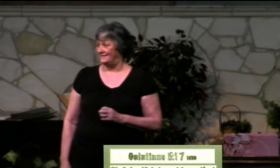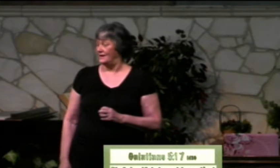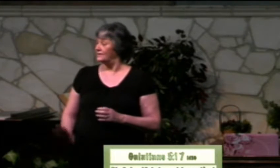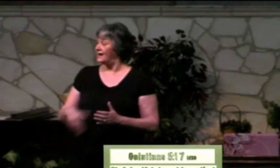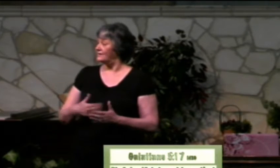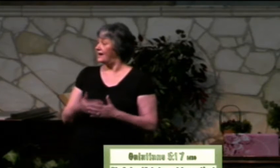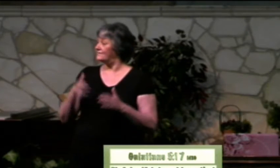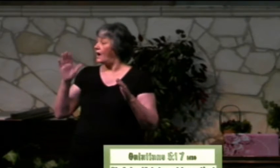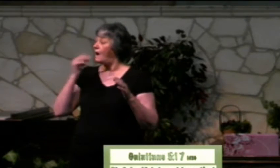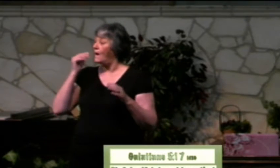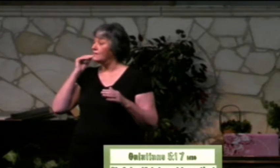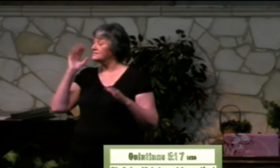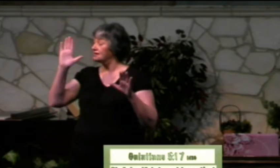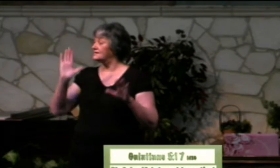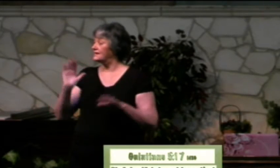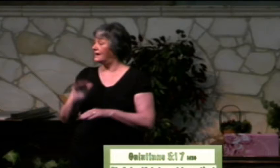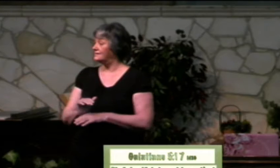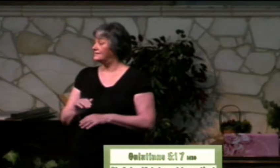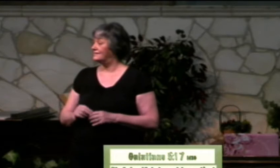When I arrived home Sunday night,